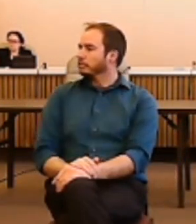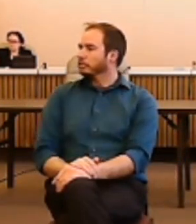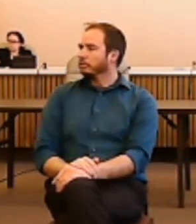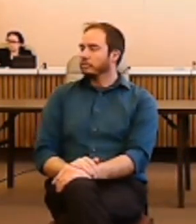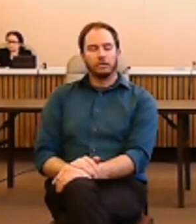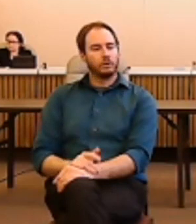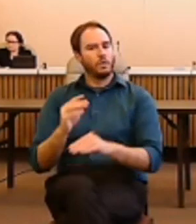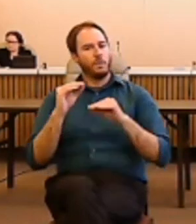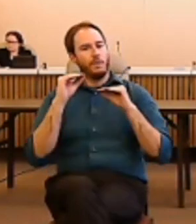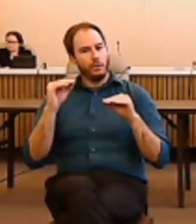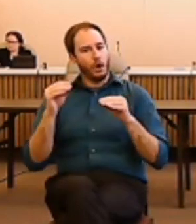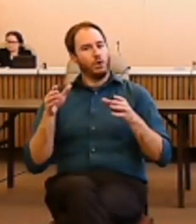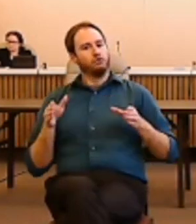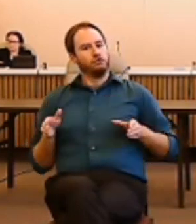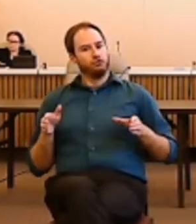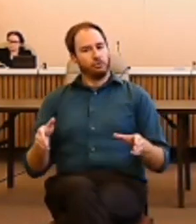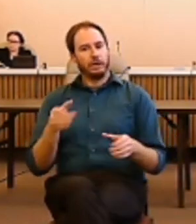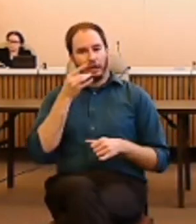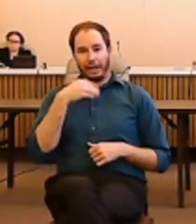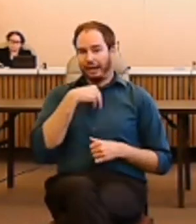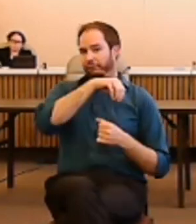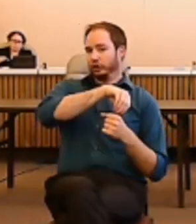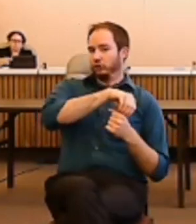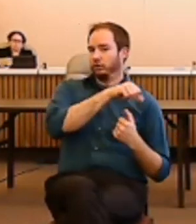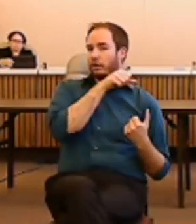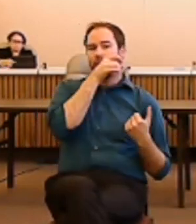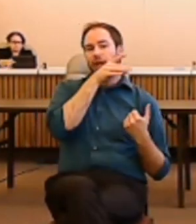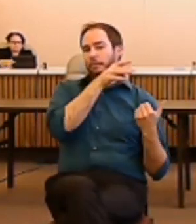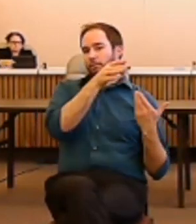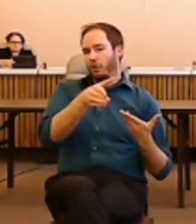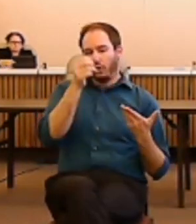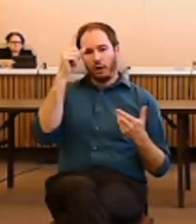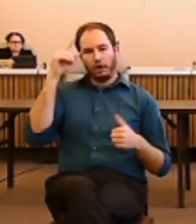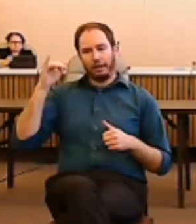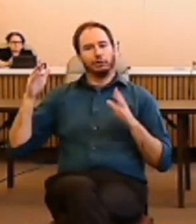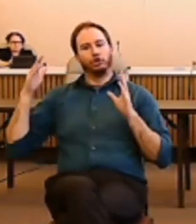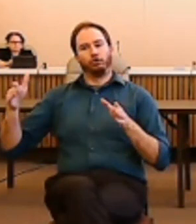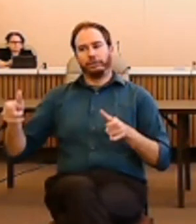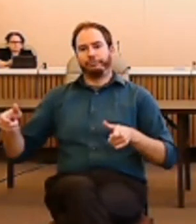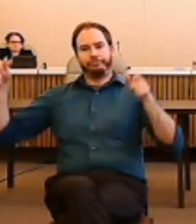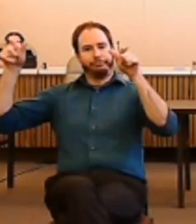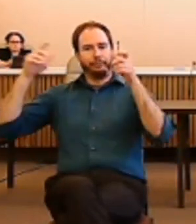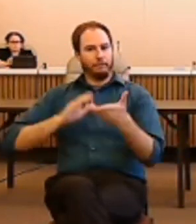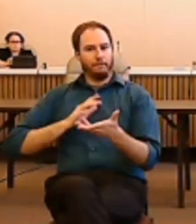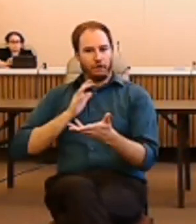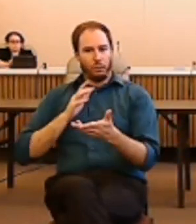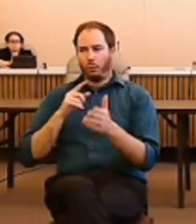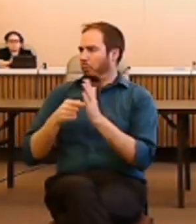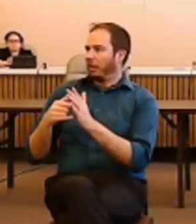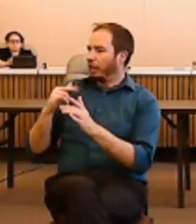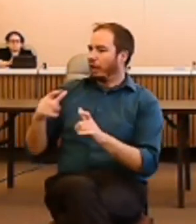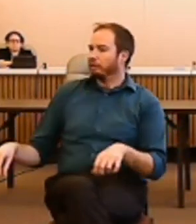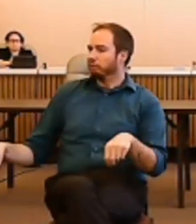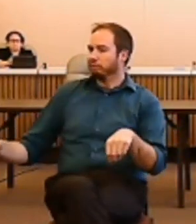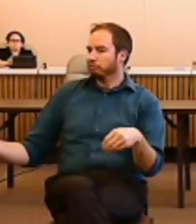There is no actual street lighting. We've got internal lighting proposed, but not actual like street lighting along the. Oh, even like any low rise